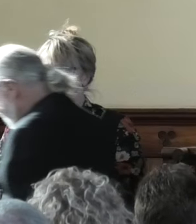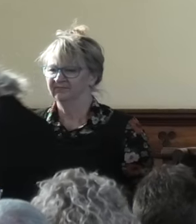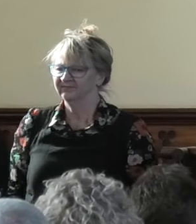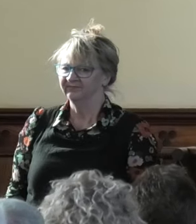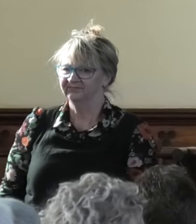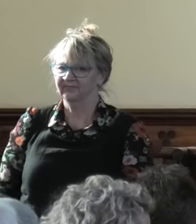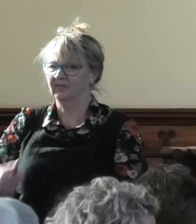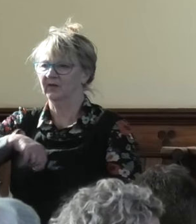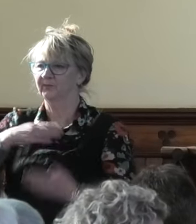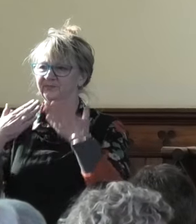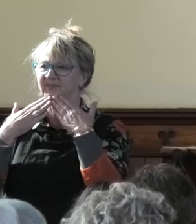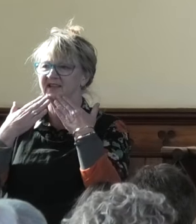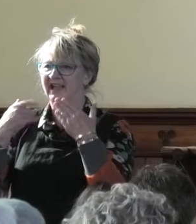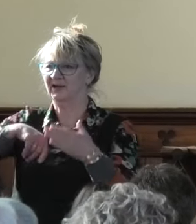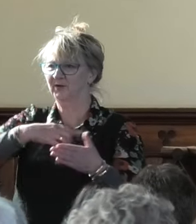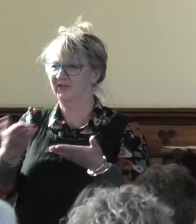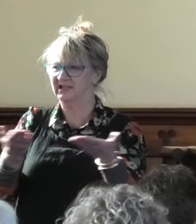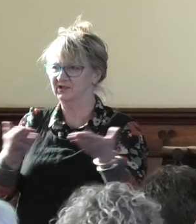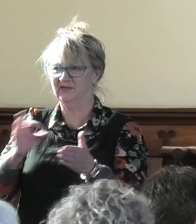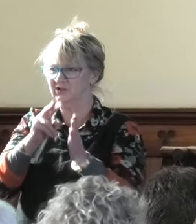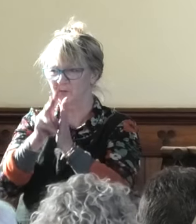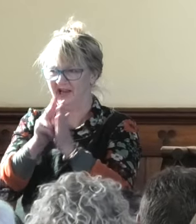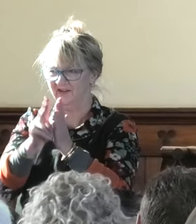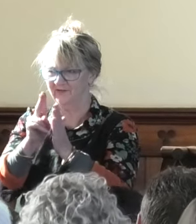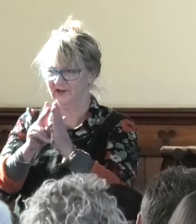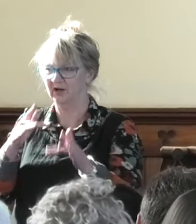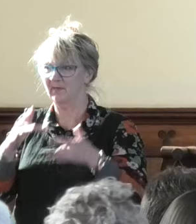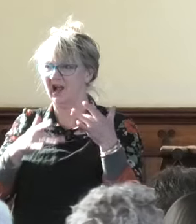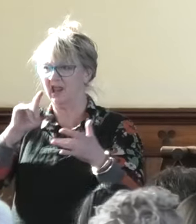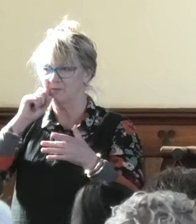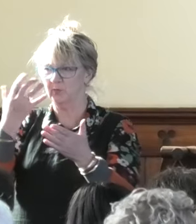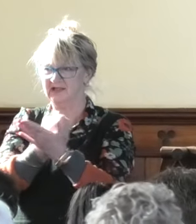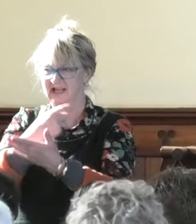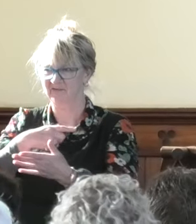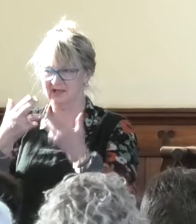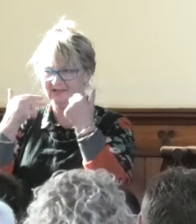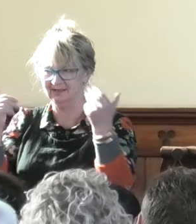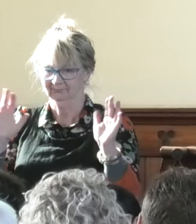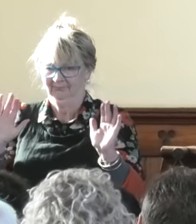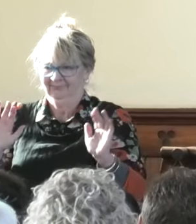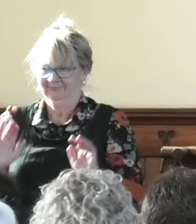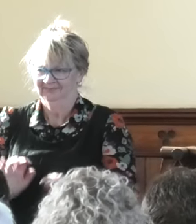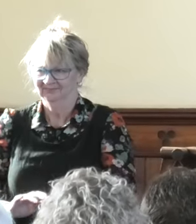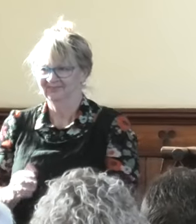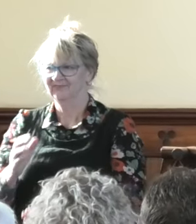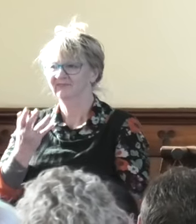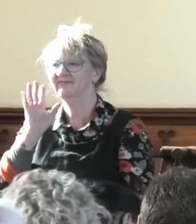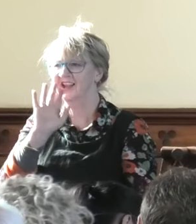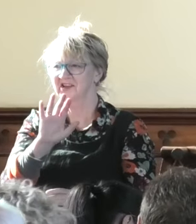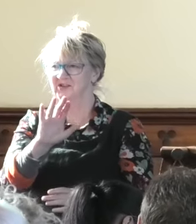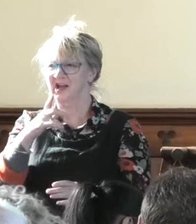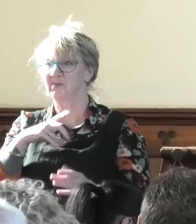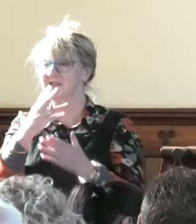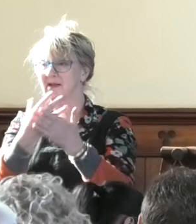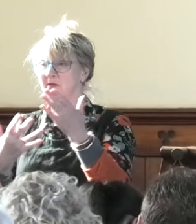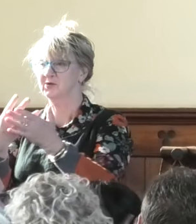And we are so thankful that this service is not being video recorded or live streamed. Which is a shame in a way, because some of the stories